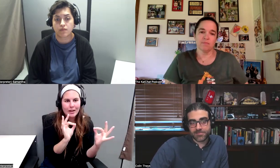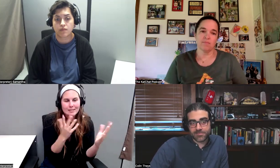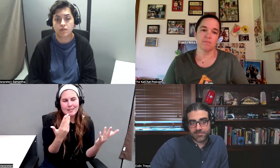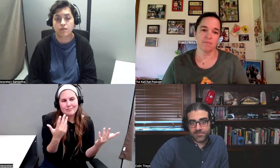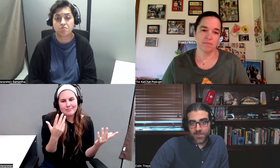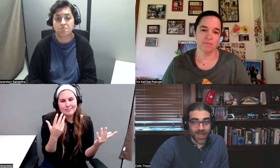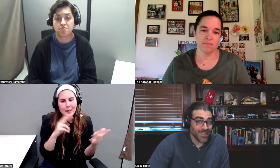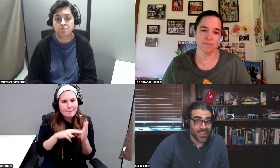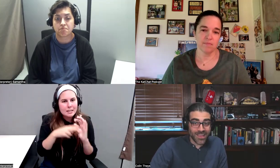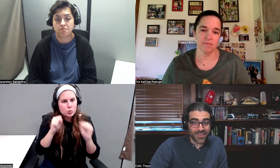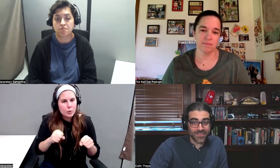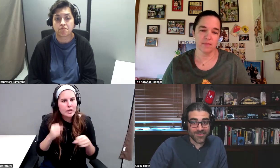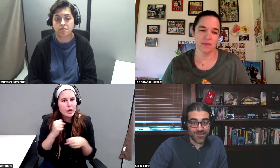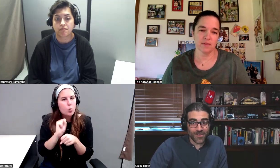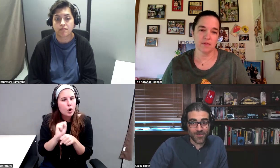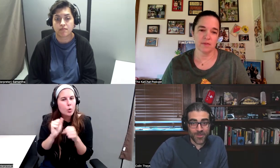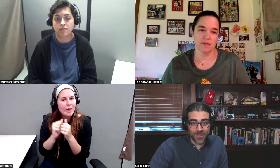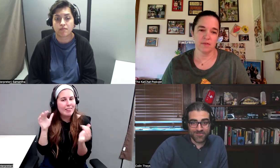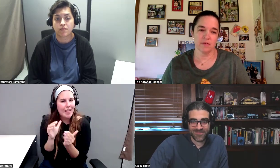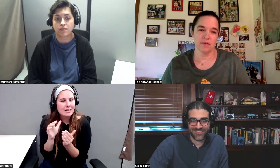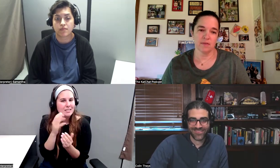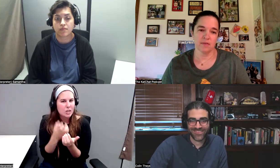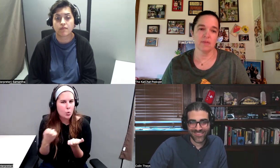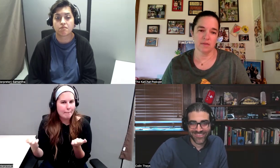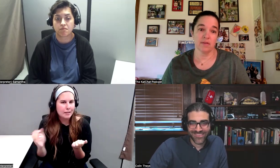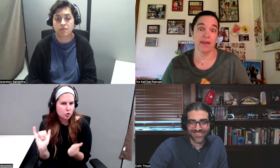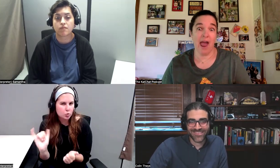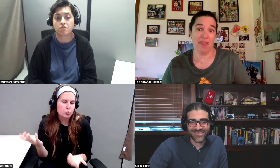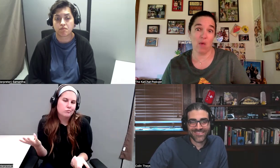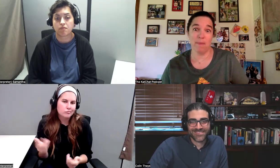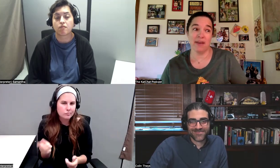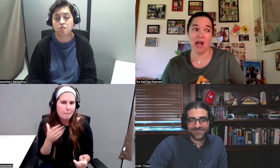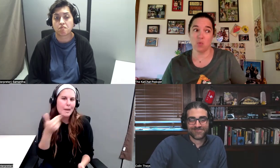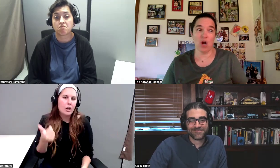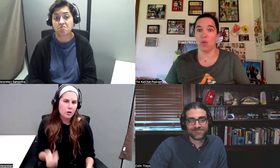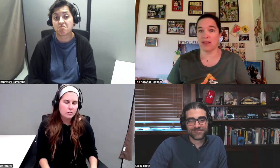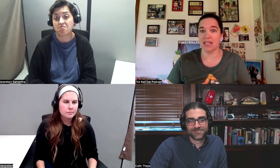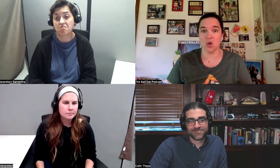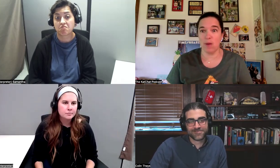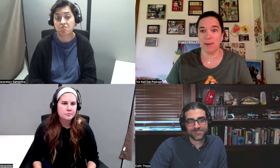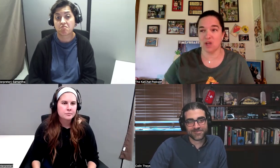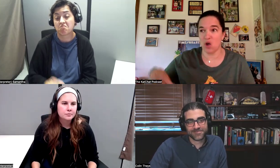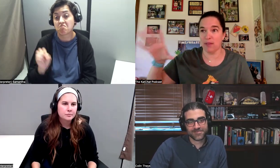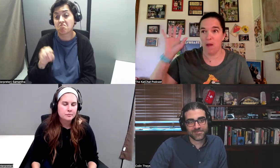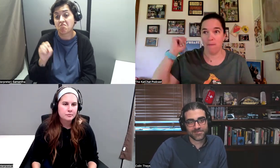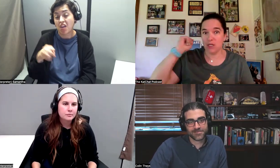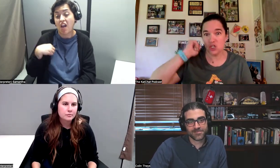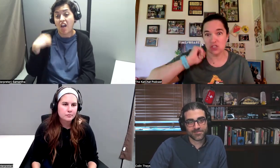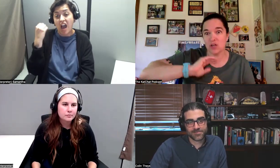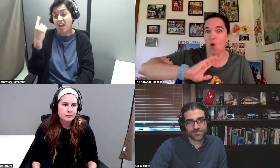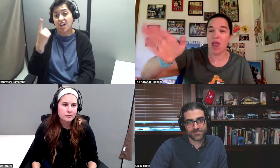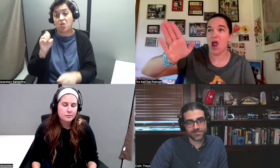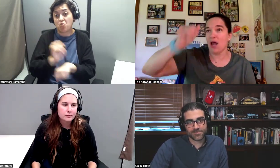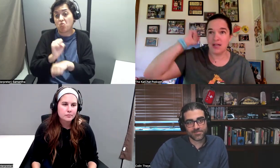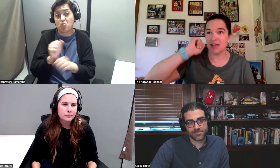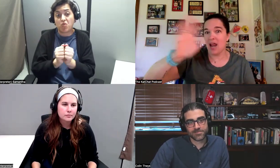Um, but I like it. I think it's worth it. Yeah, that would be nice working with that Queen Britain. But you